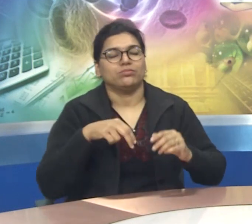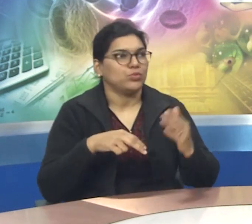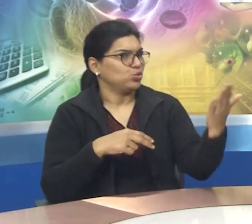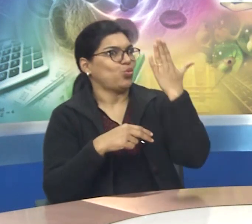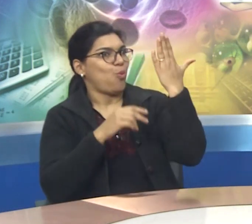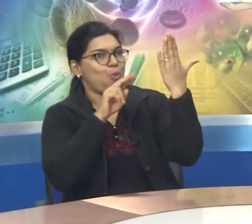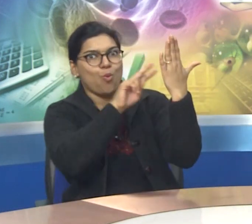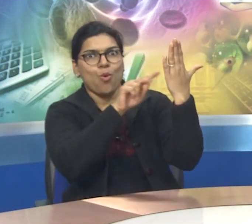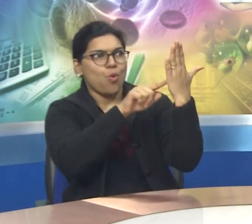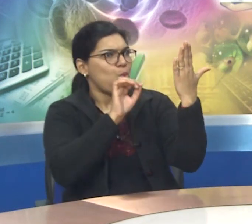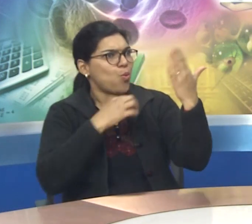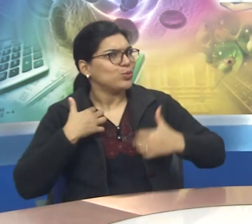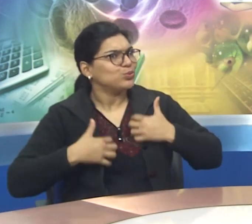book to find its reader.